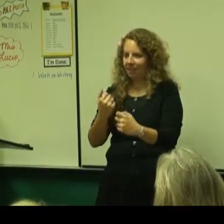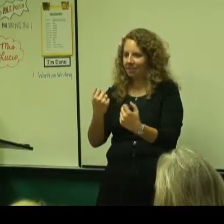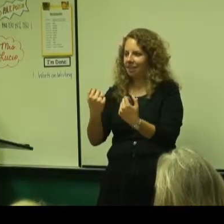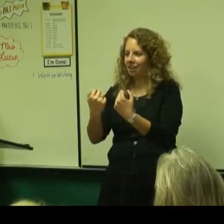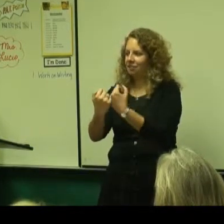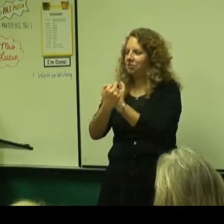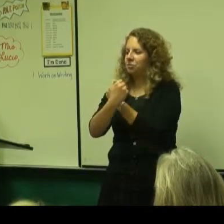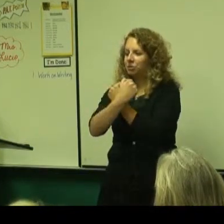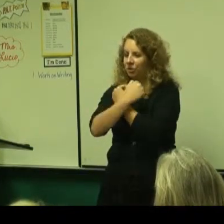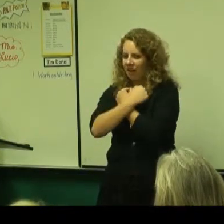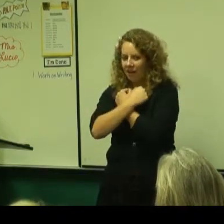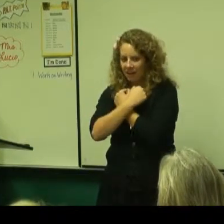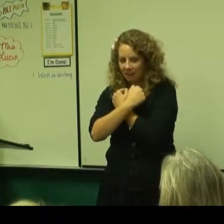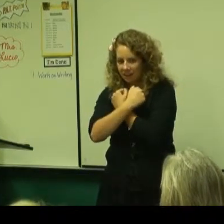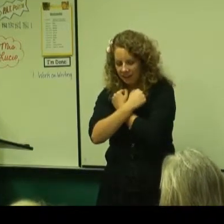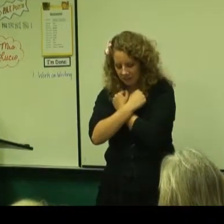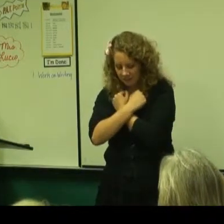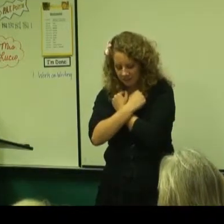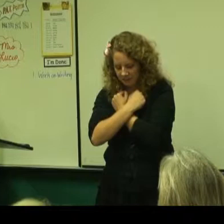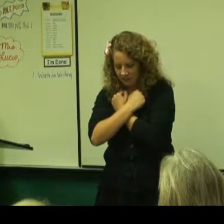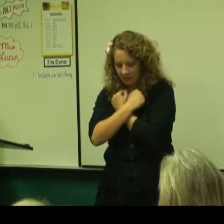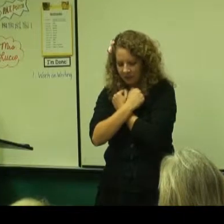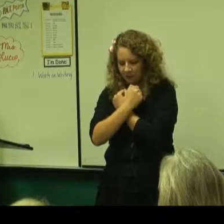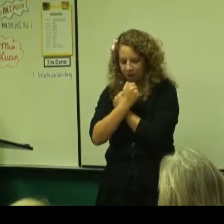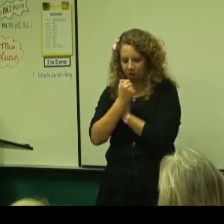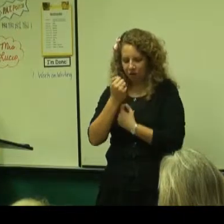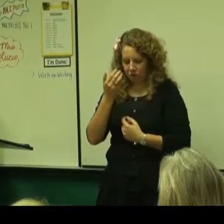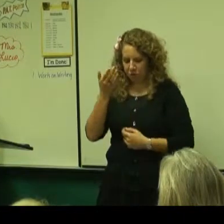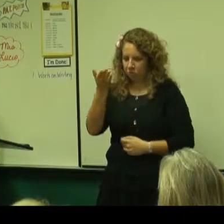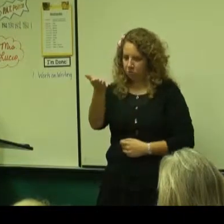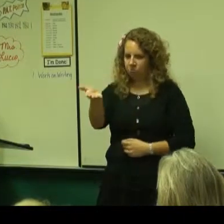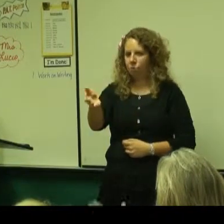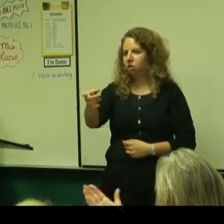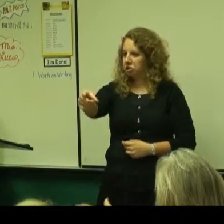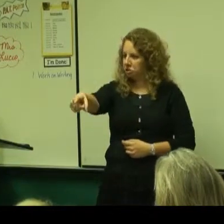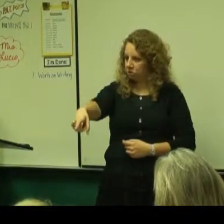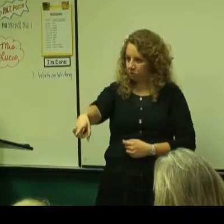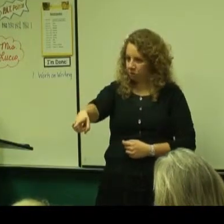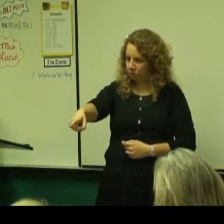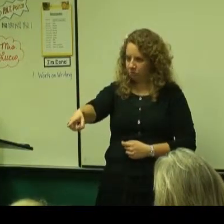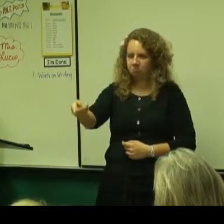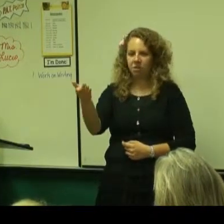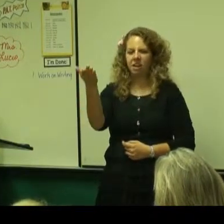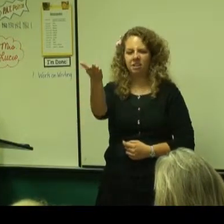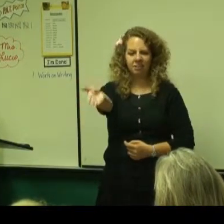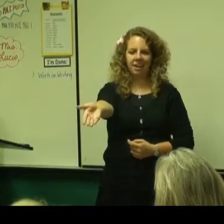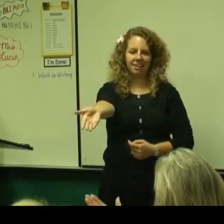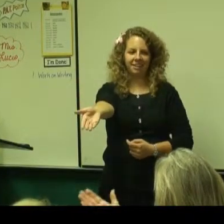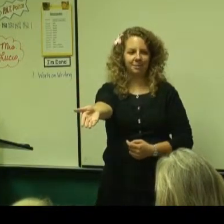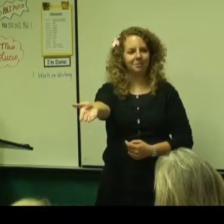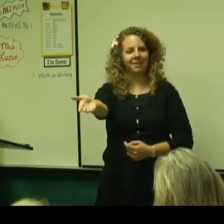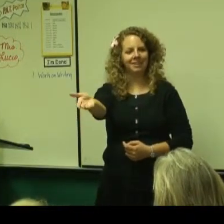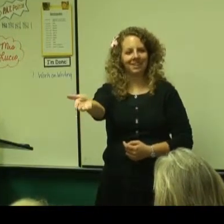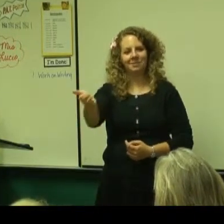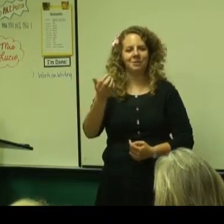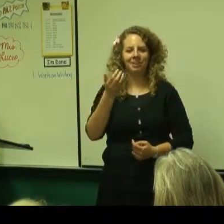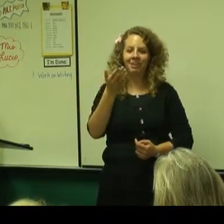like love, we're doing hugging you, or you could do you. But I like this one better, it's kind of prettier, like